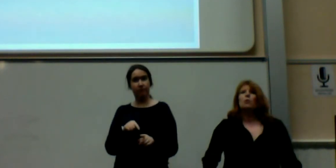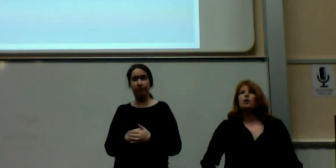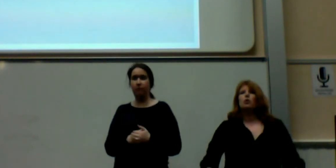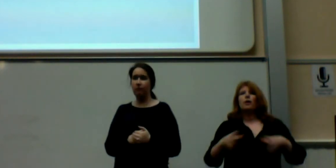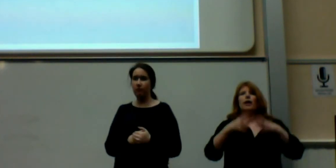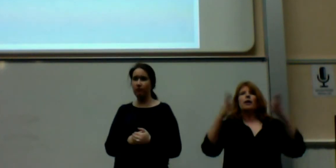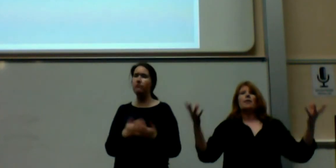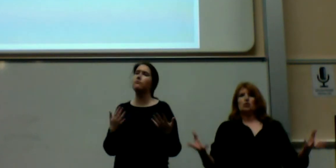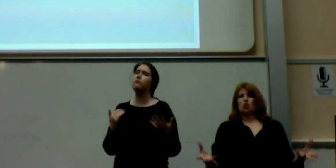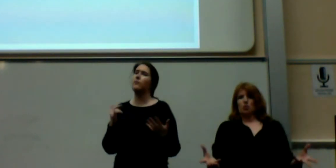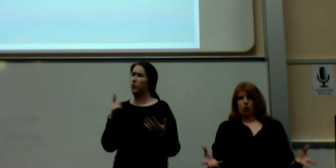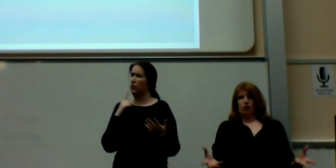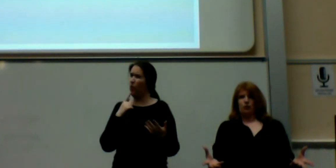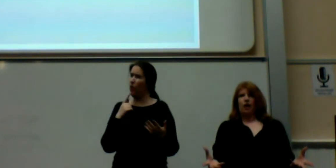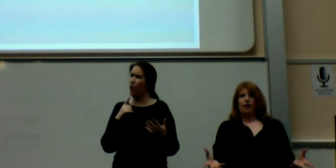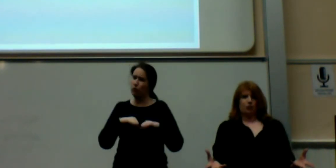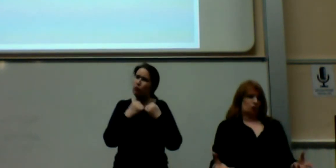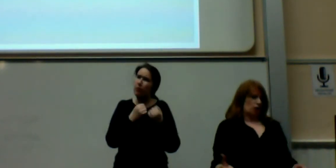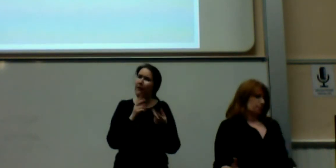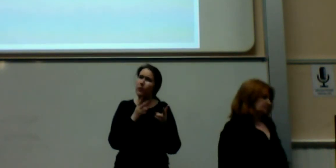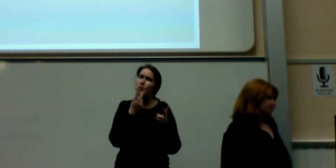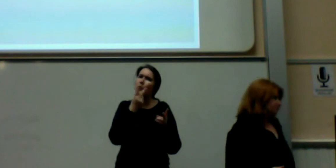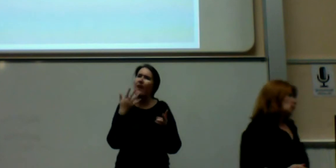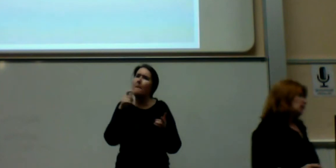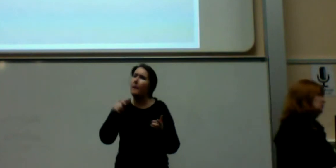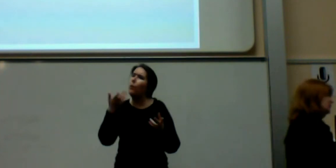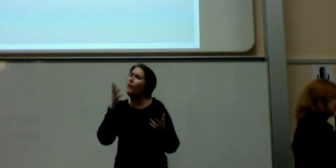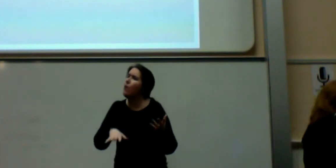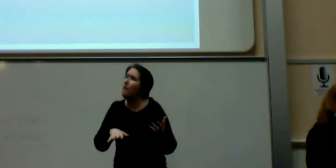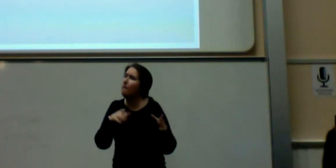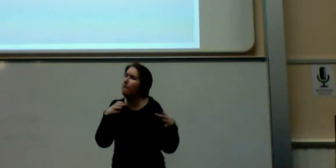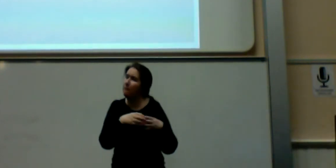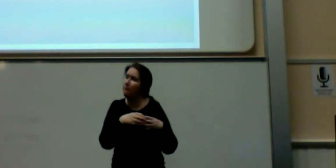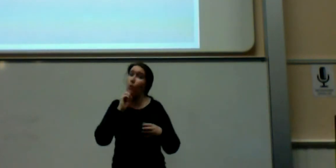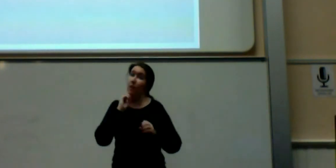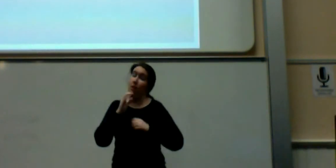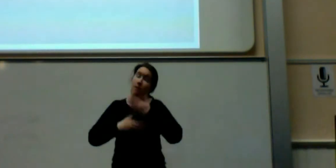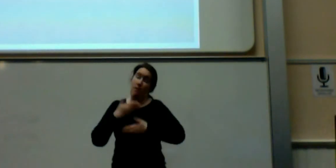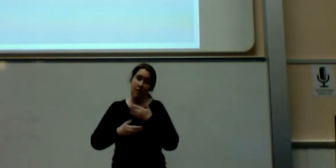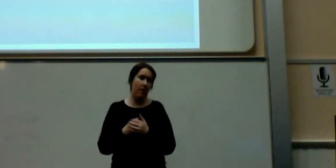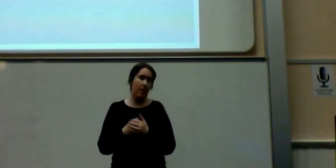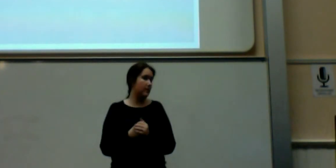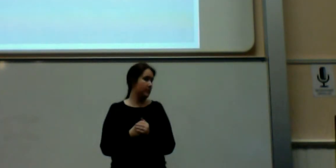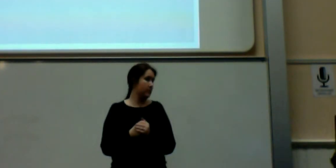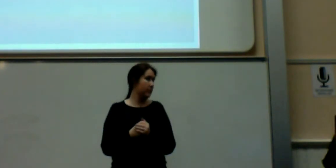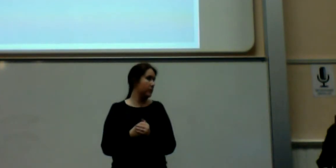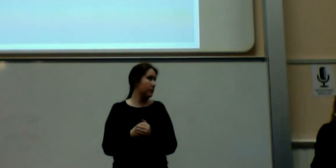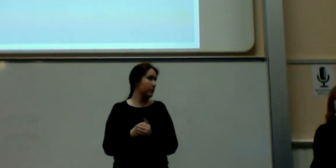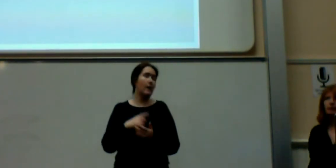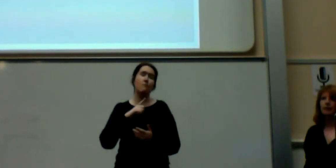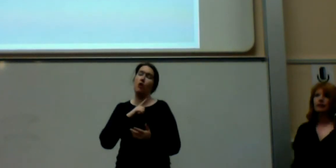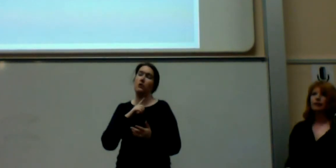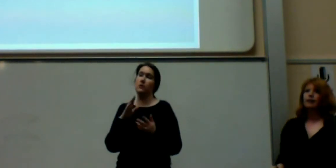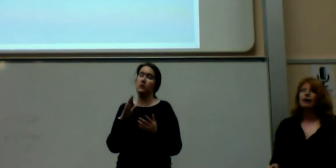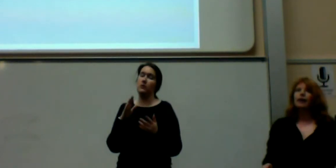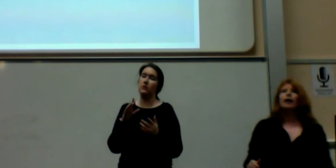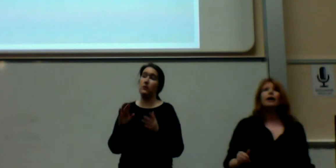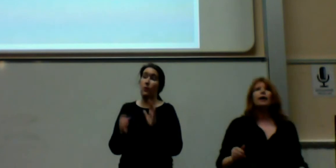Okay. So you may wonder where I got this group of 25 from. Well, I will tell you, because I actually had